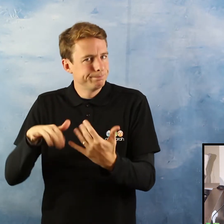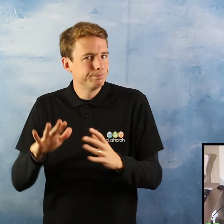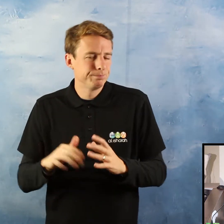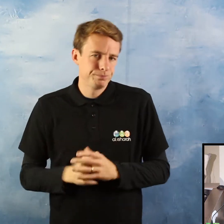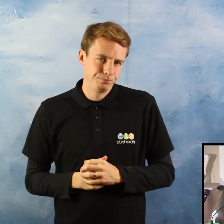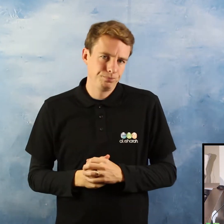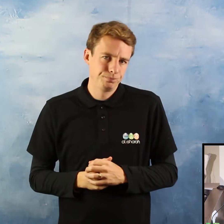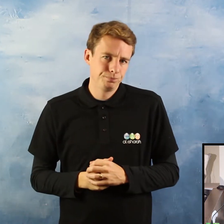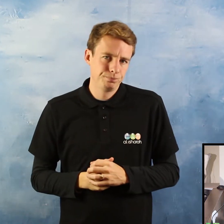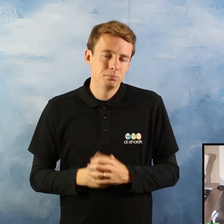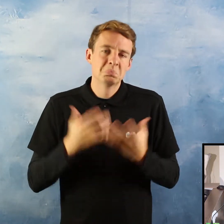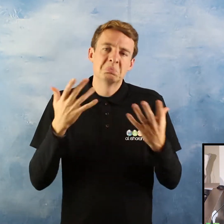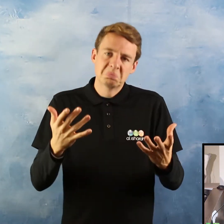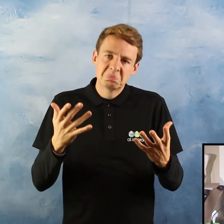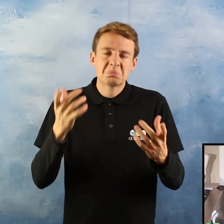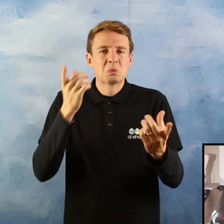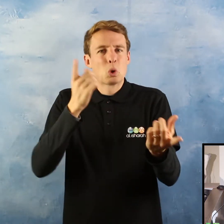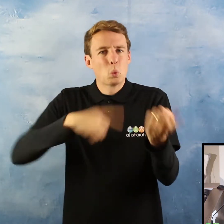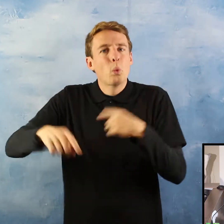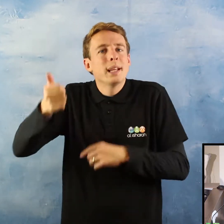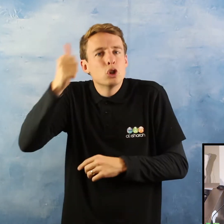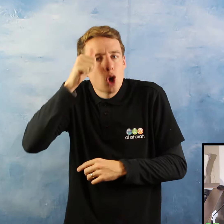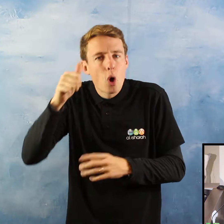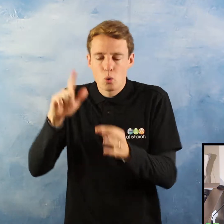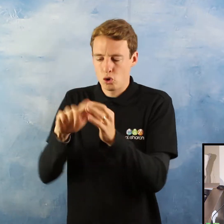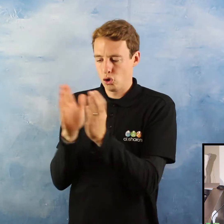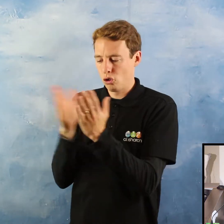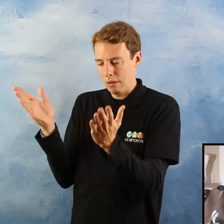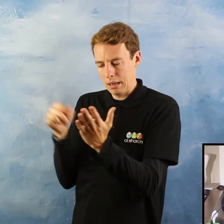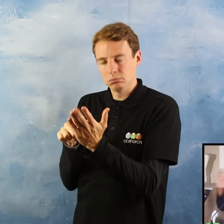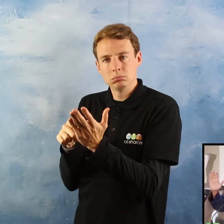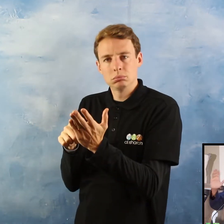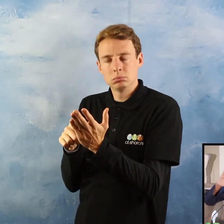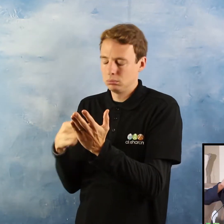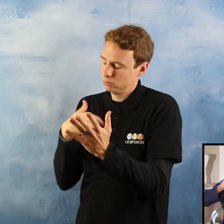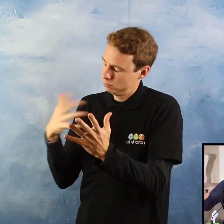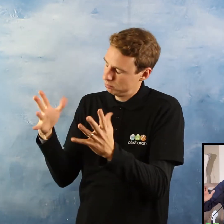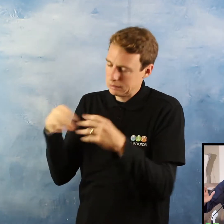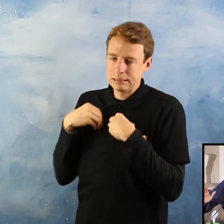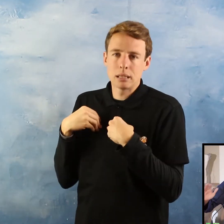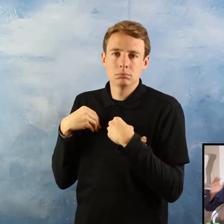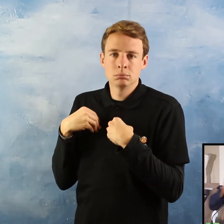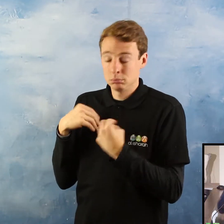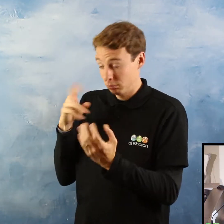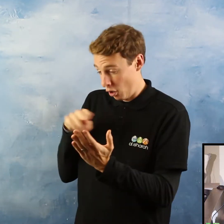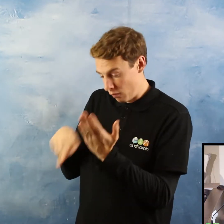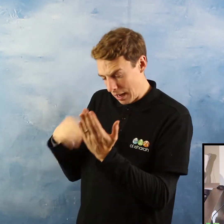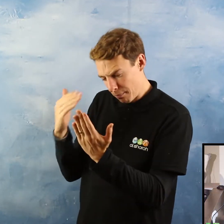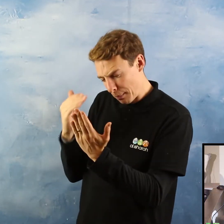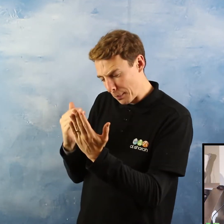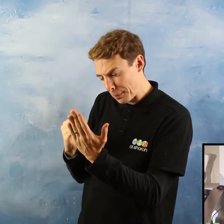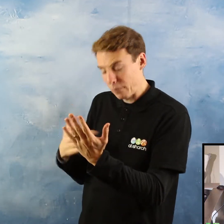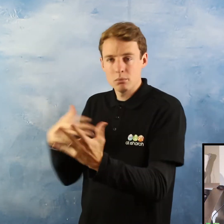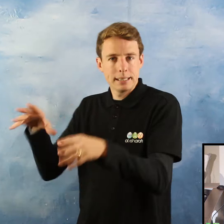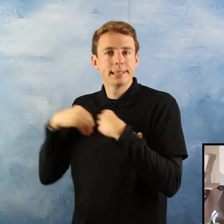Islam says, Quran says, haram, 100% satisfaction we must have, and we